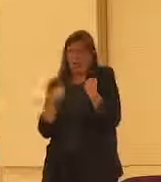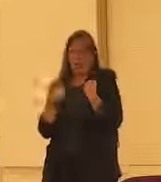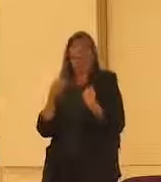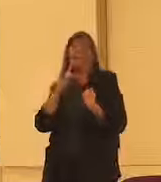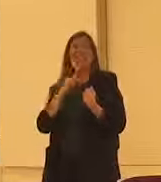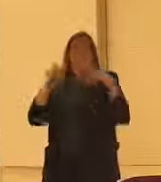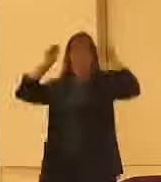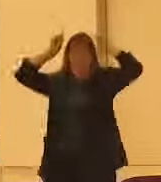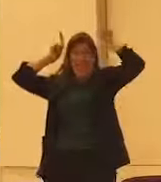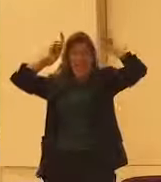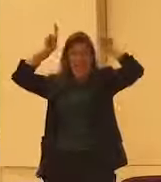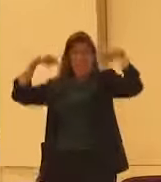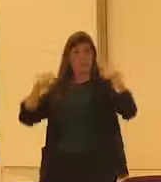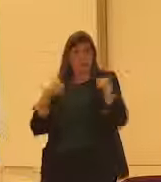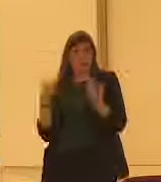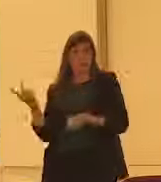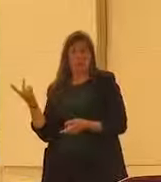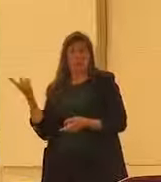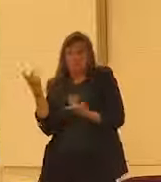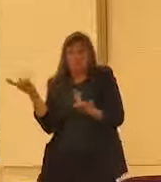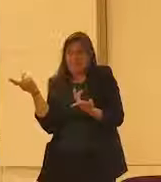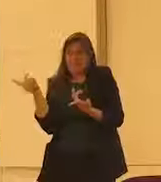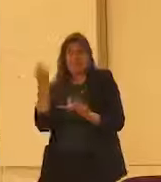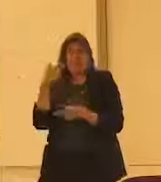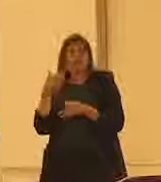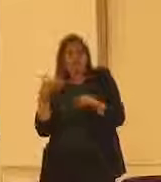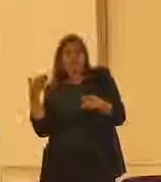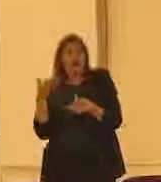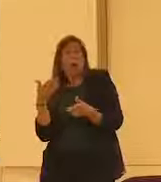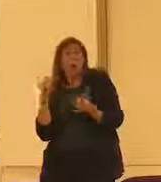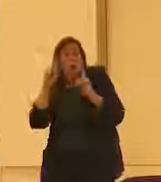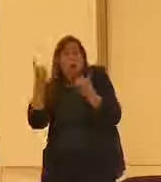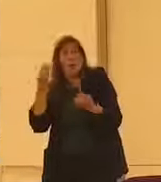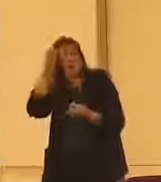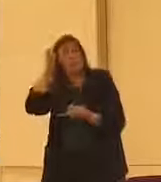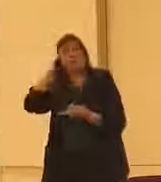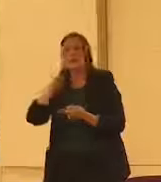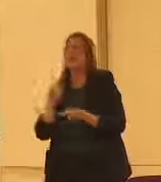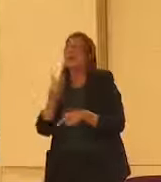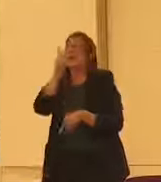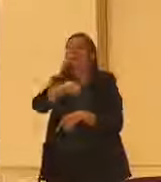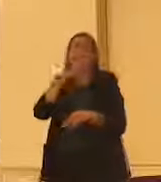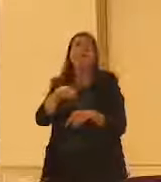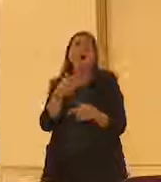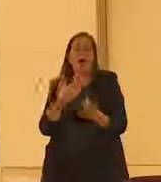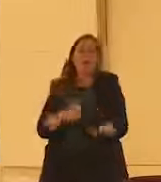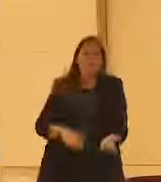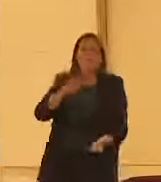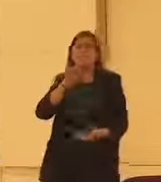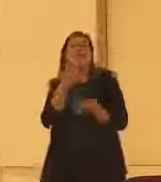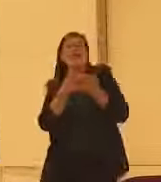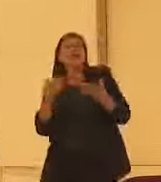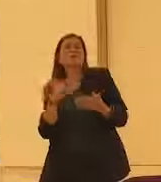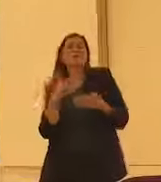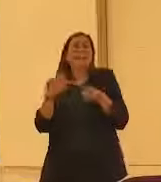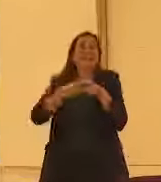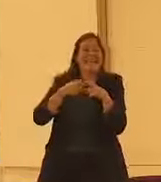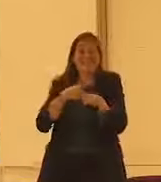they can't do it. People who are lip reading, or whose first language is English, it's not very alien. It feels